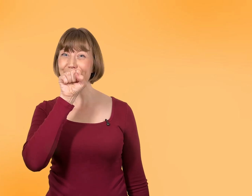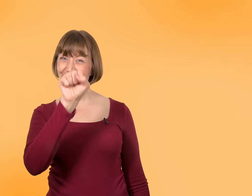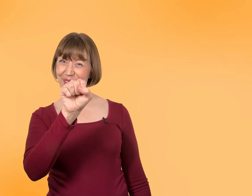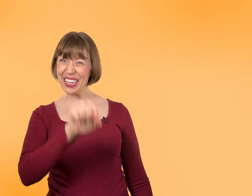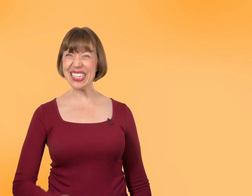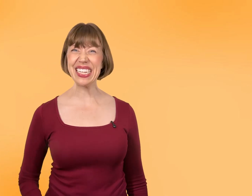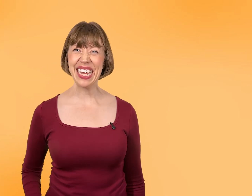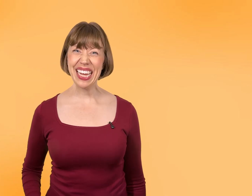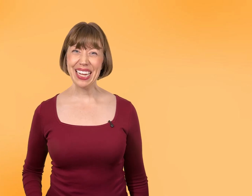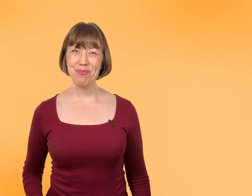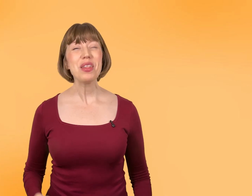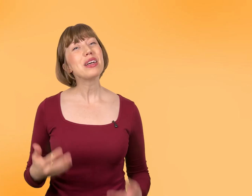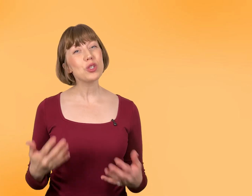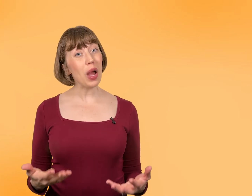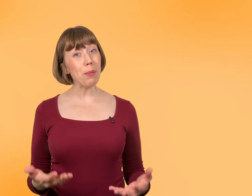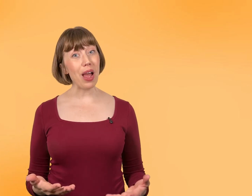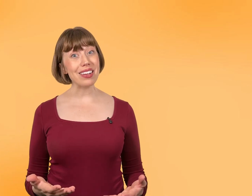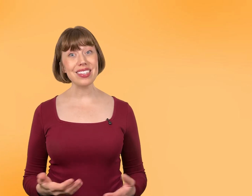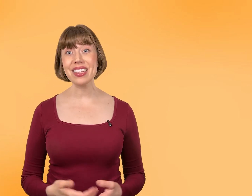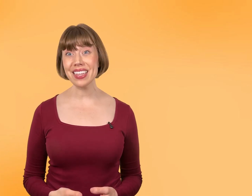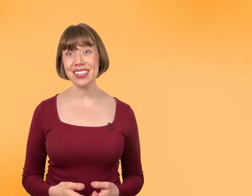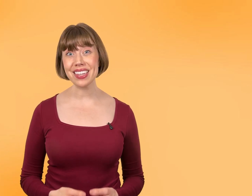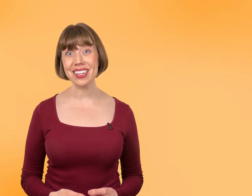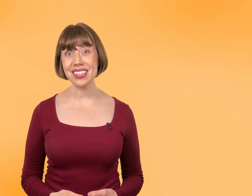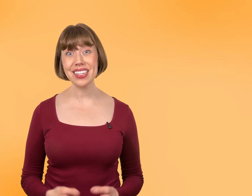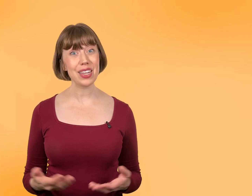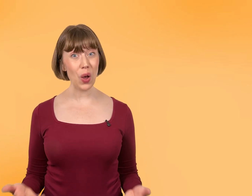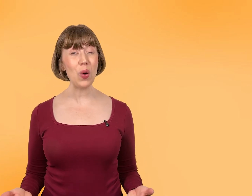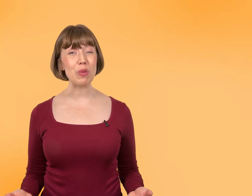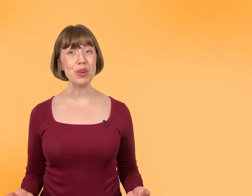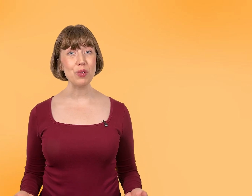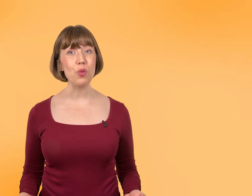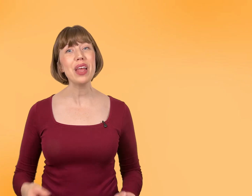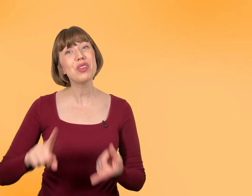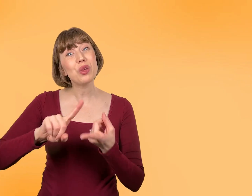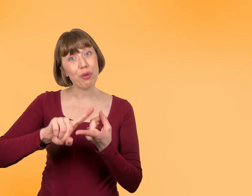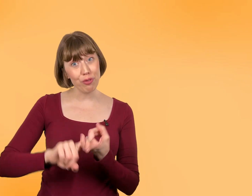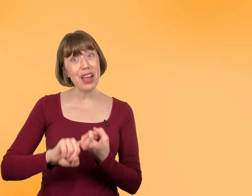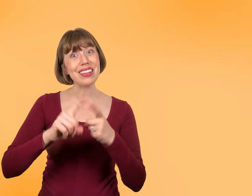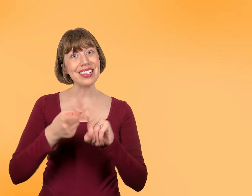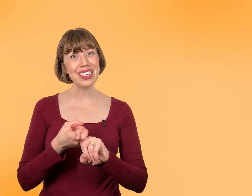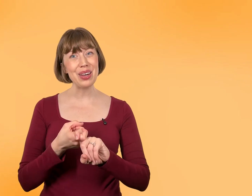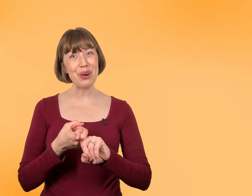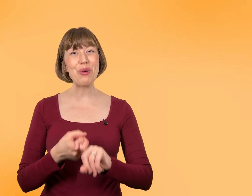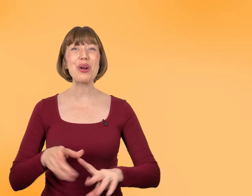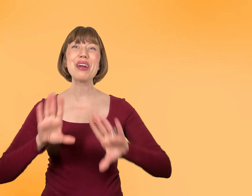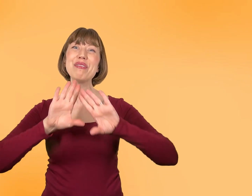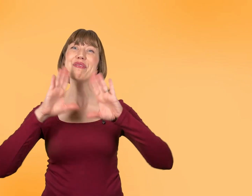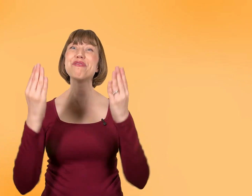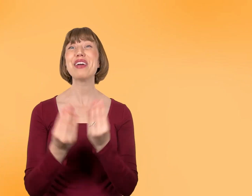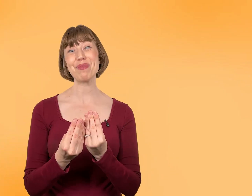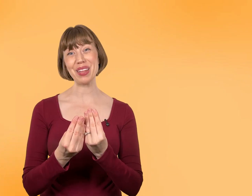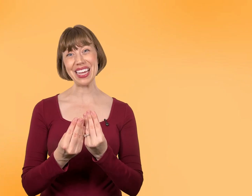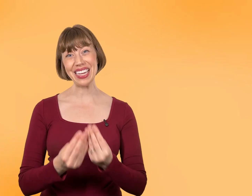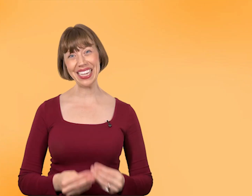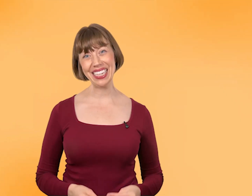love it? Try practicing these sentences at home with your friends or family.